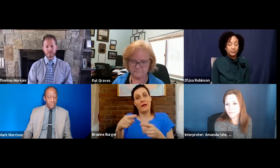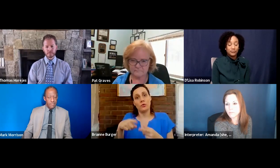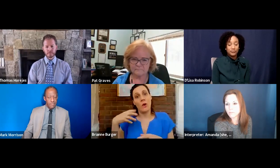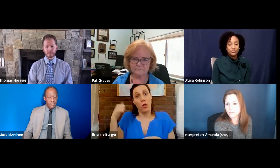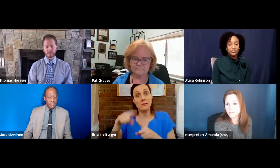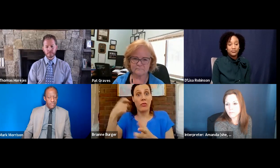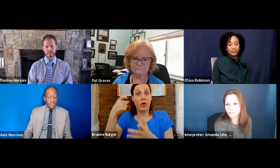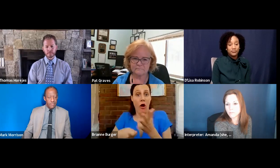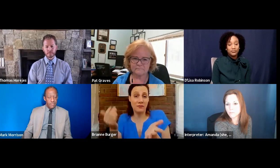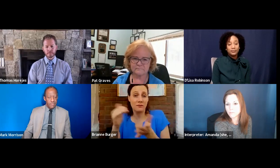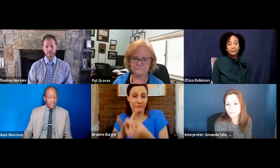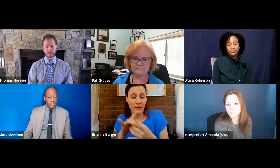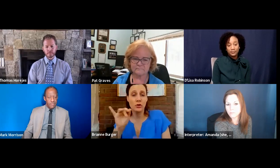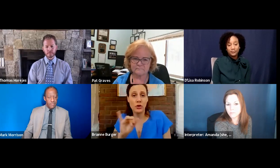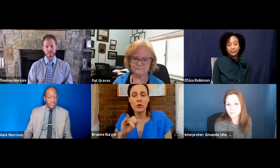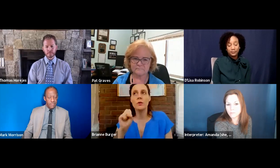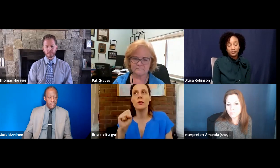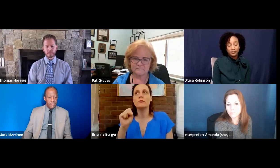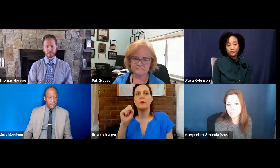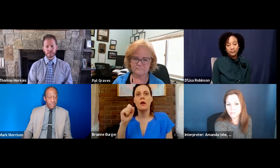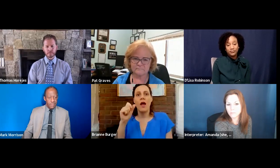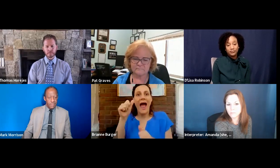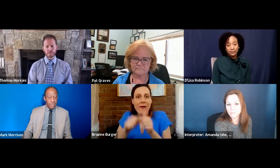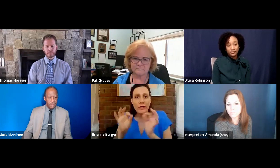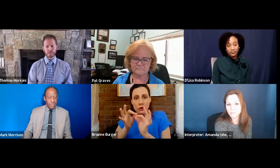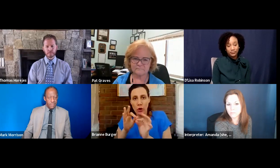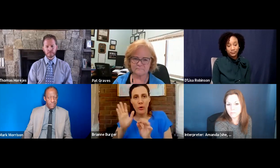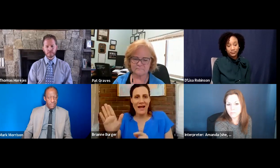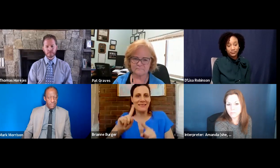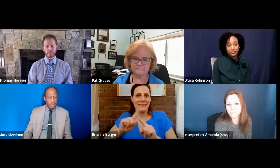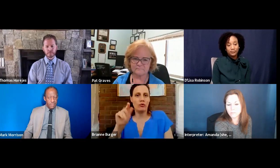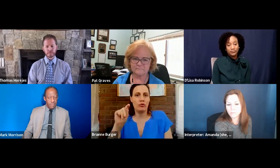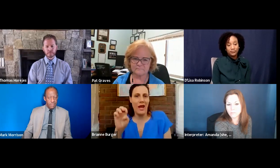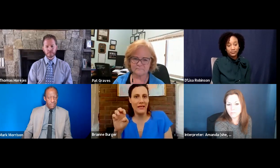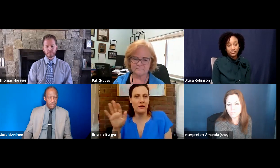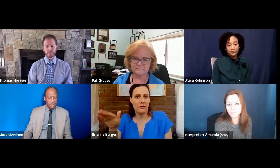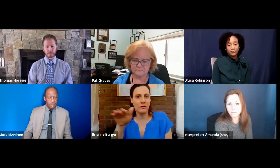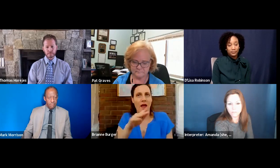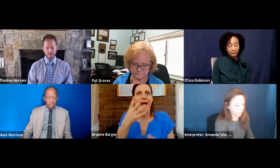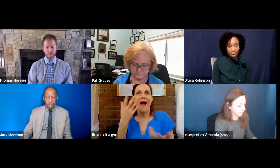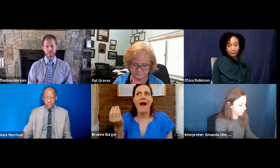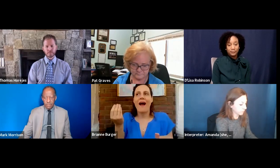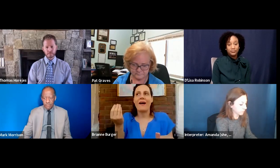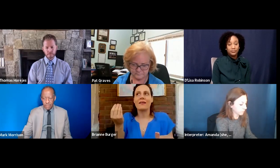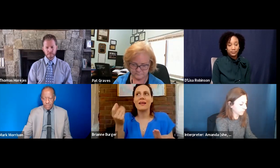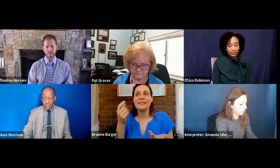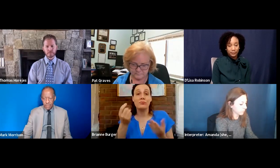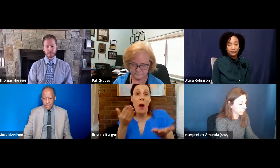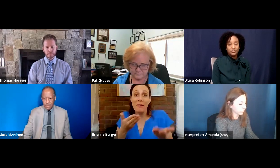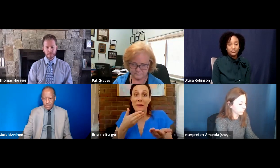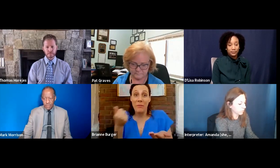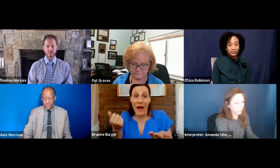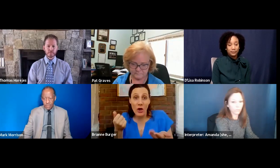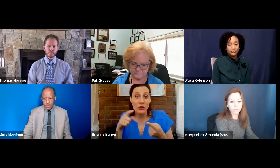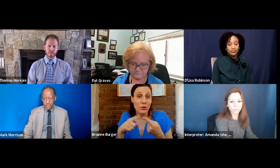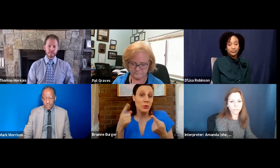do it again? And the other thing that I explain to employers when it comes to the cost of interpretation is that each interpreter is going to have